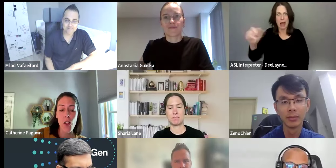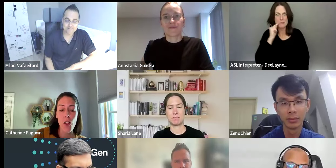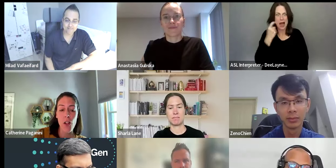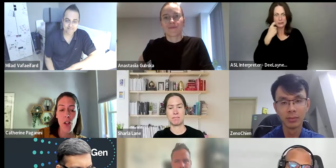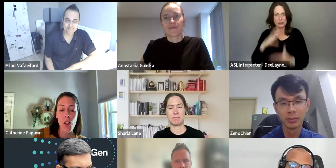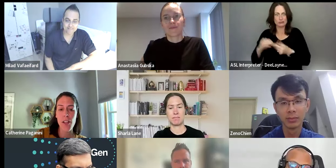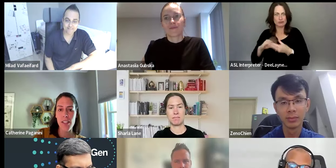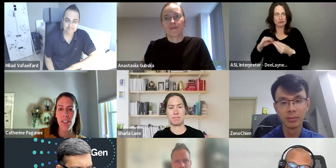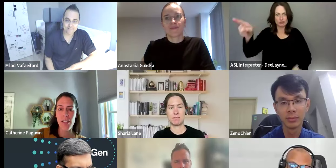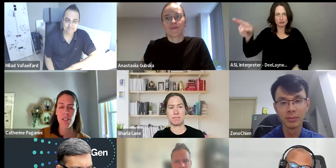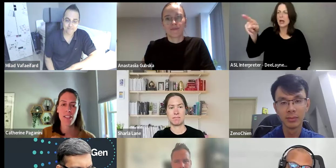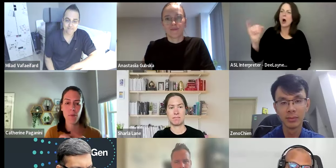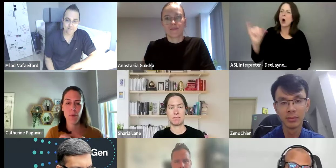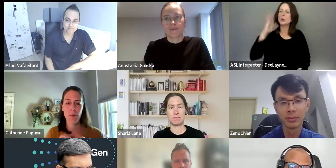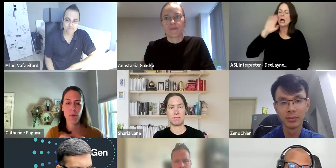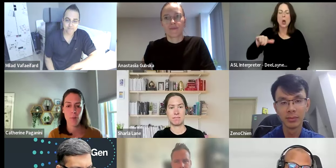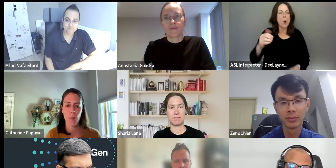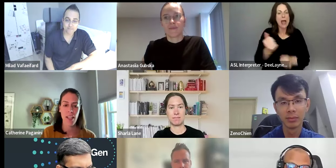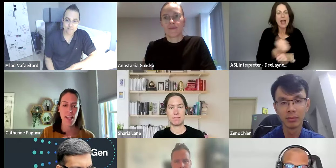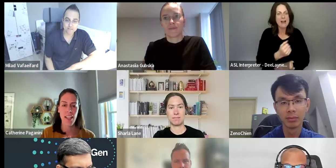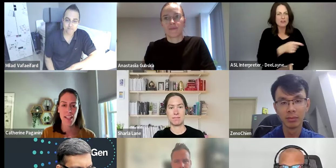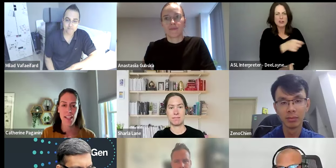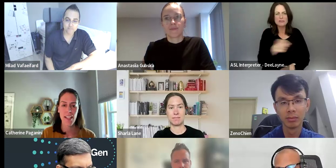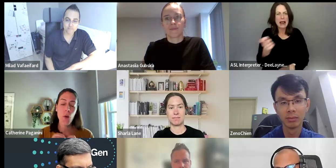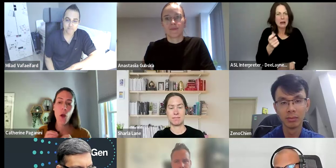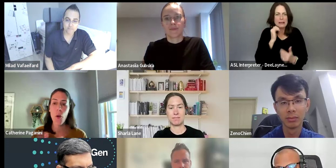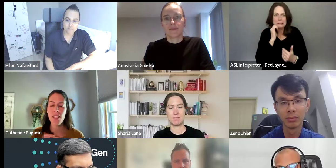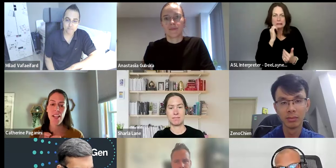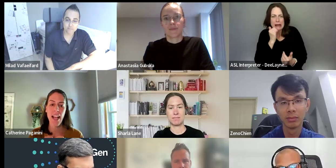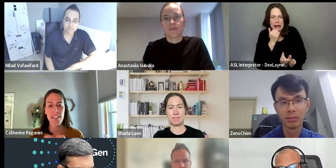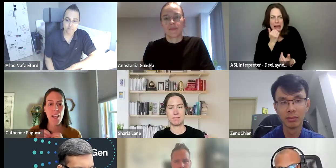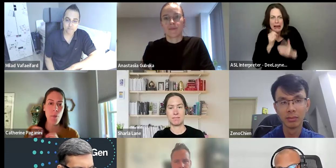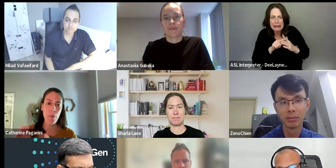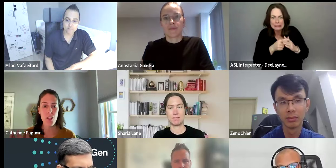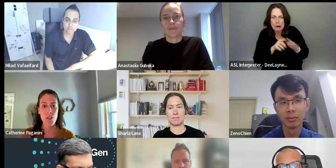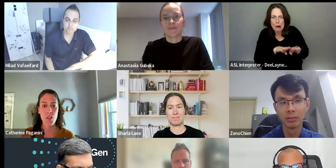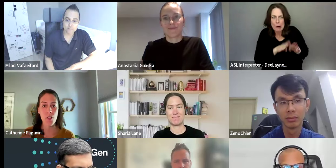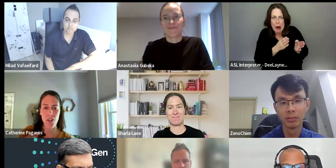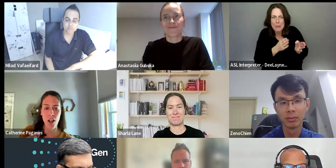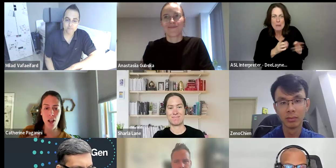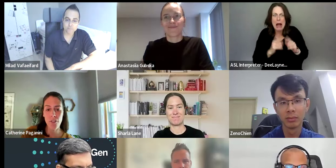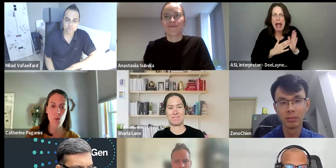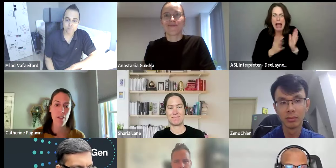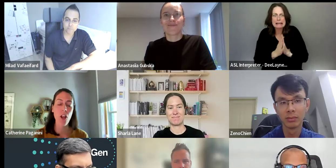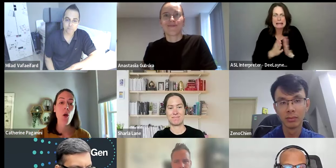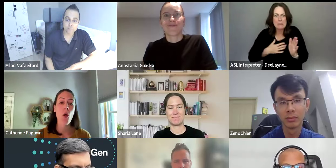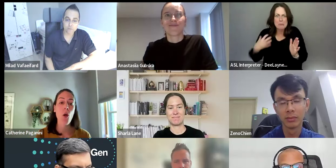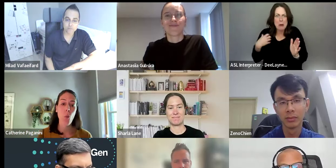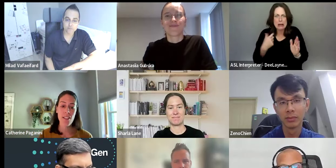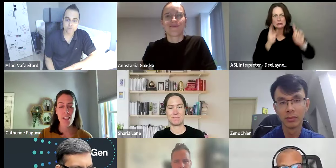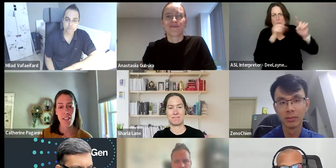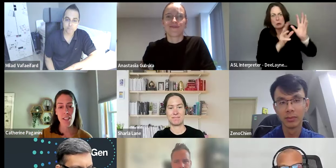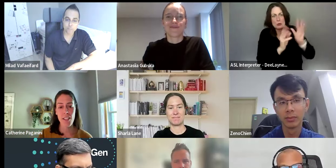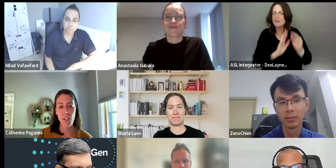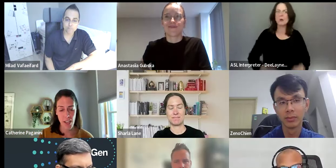and also I know everyone was a little bit shy at the beginning. It's like, oh no, it's like asking my boss to go to that conference or